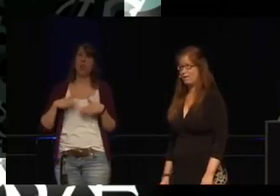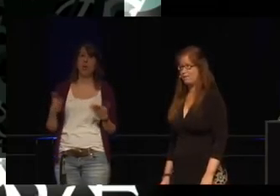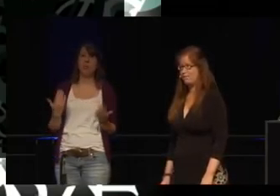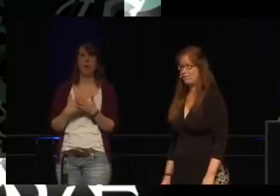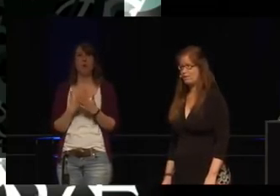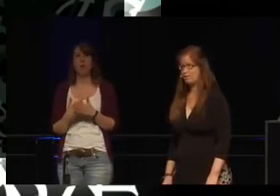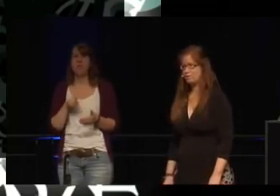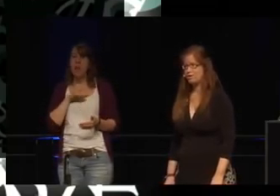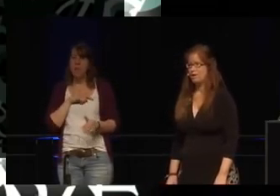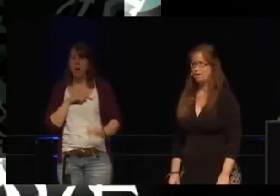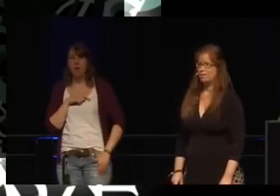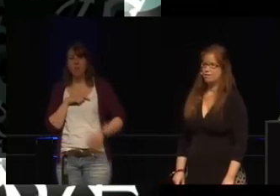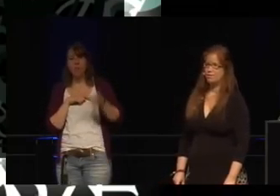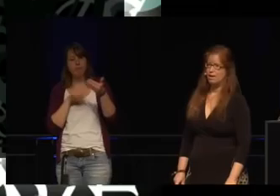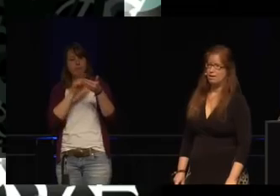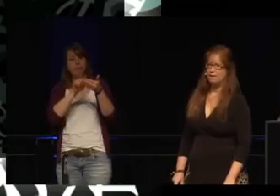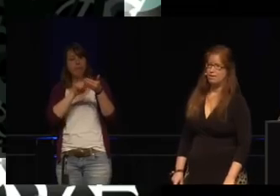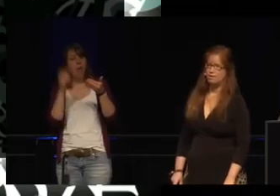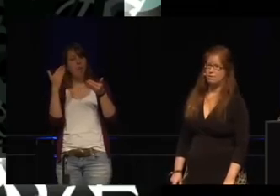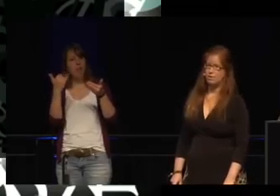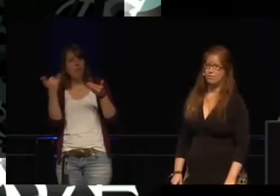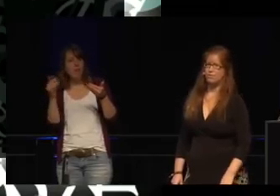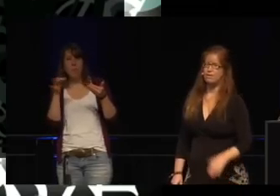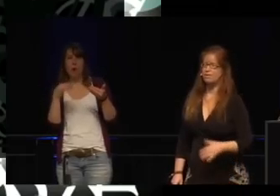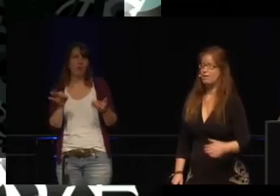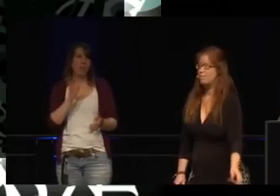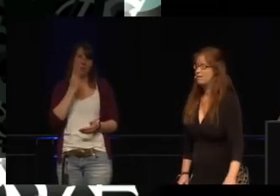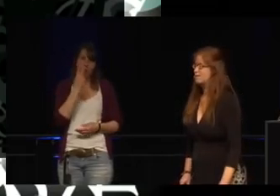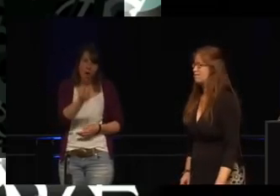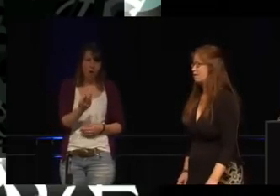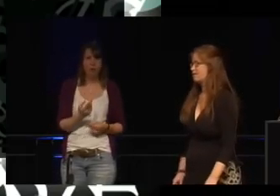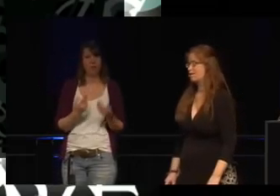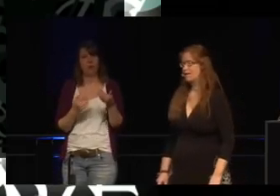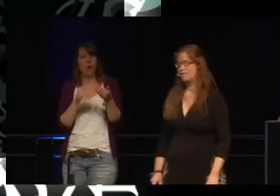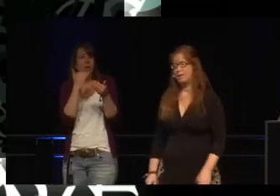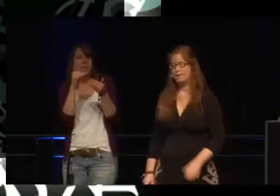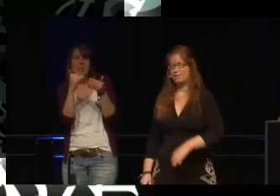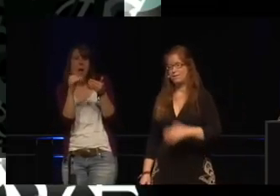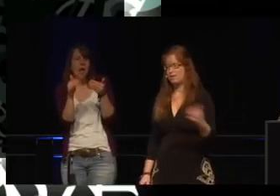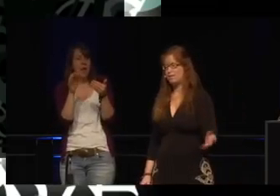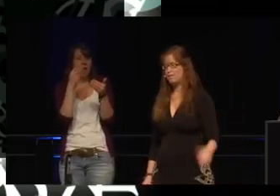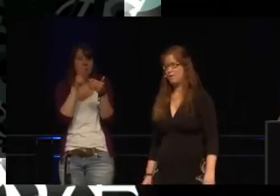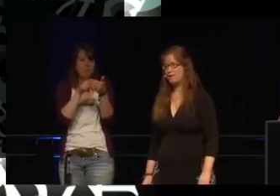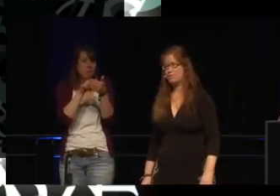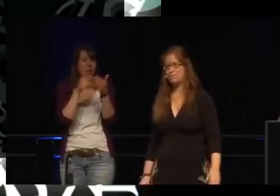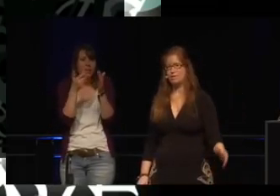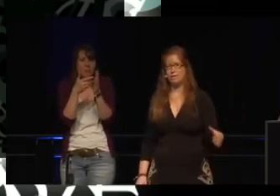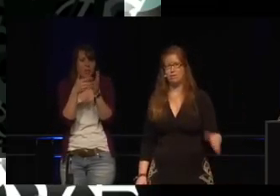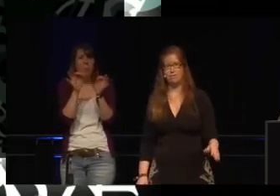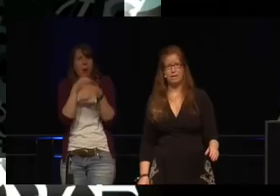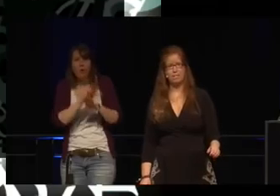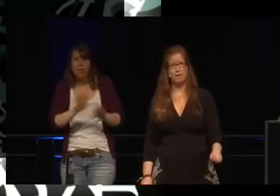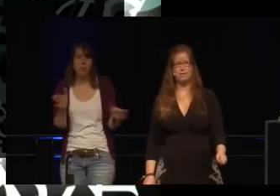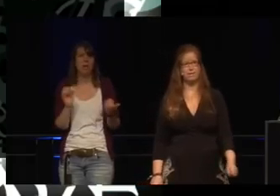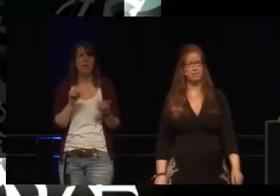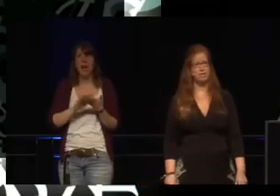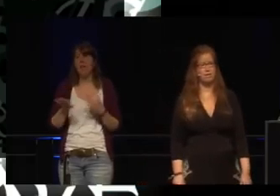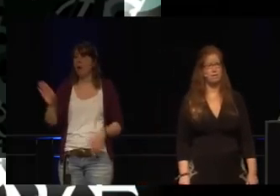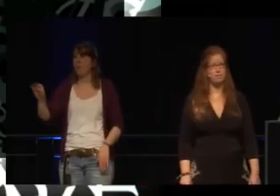Because when you put this kind of stuff in your home, it might be very comfortable at the beginning.